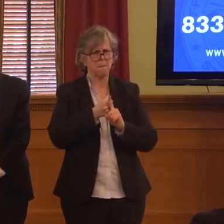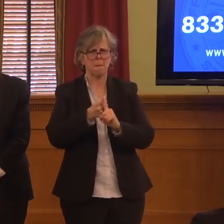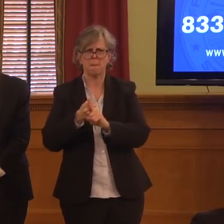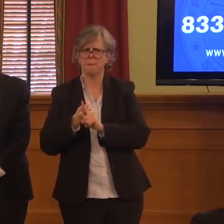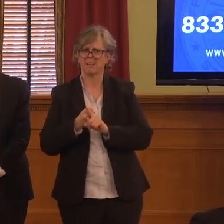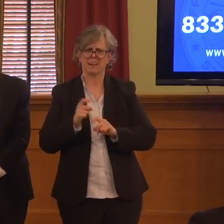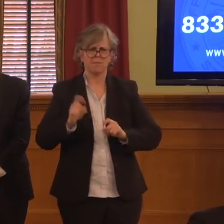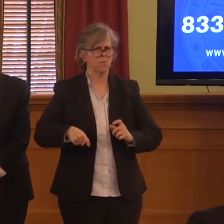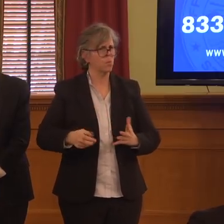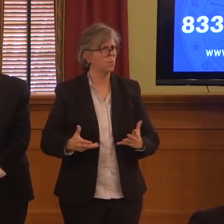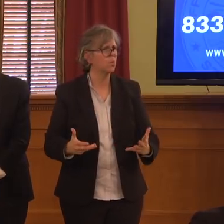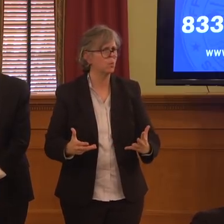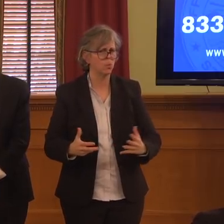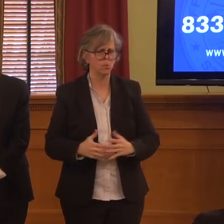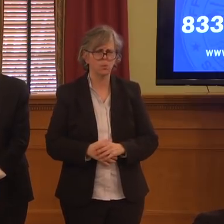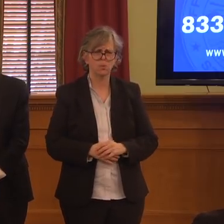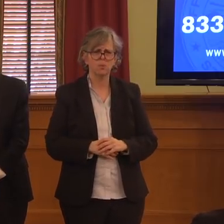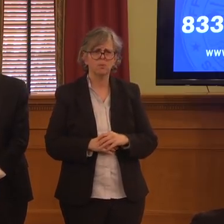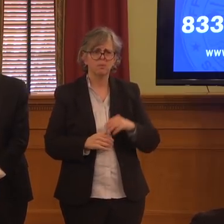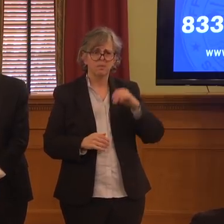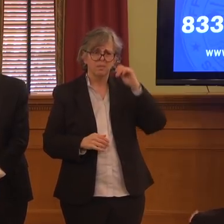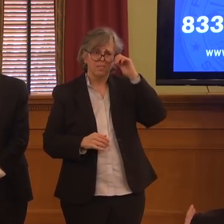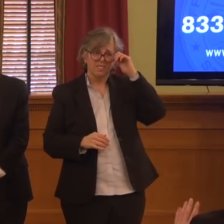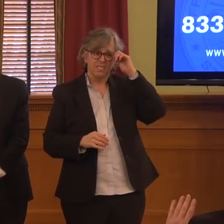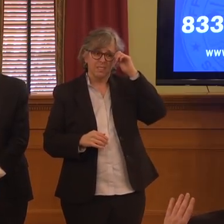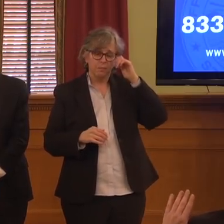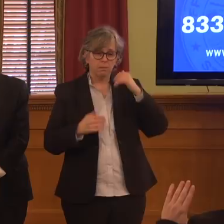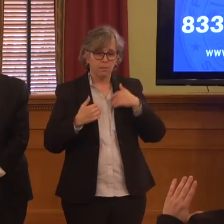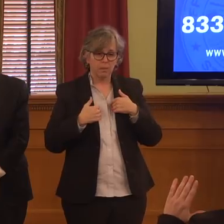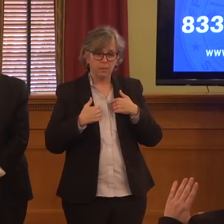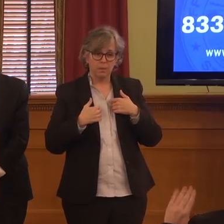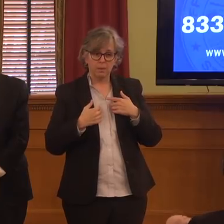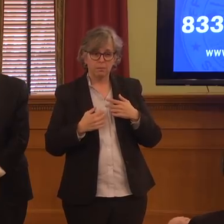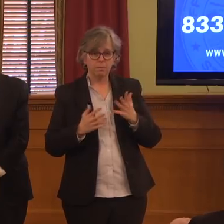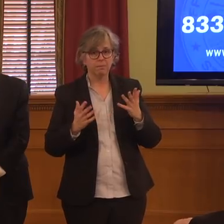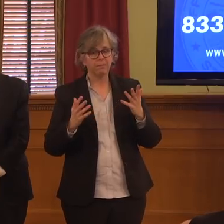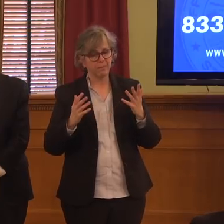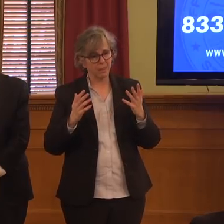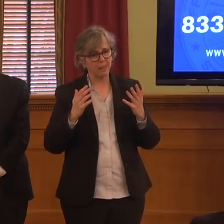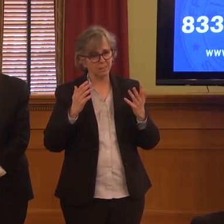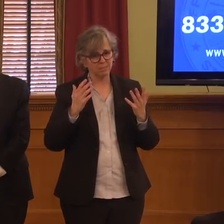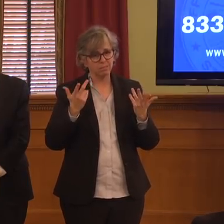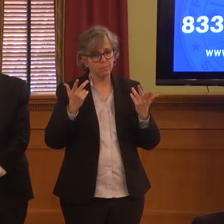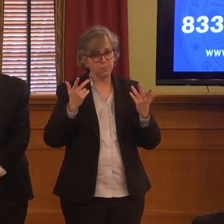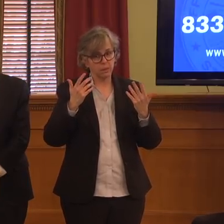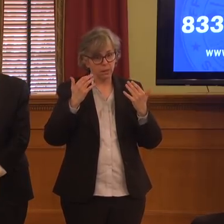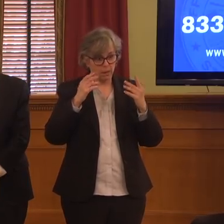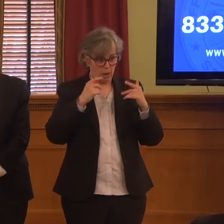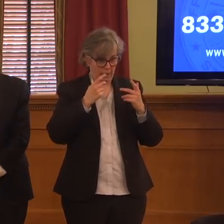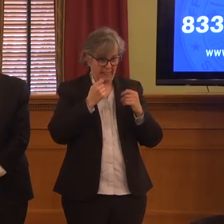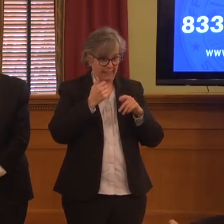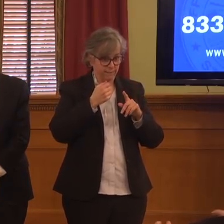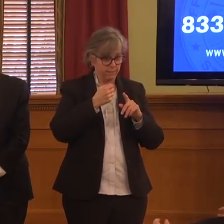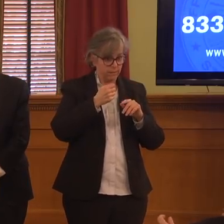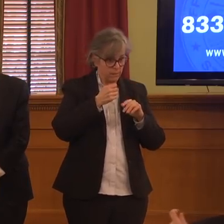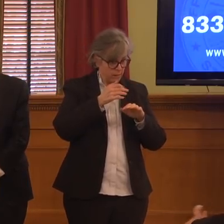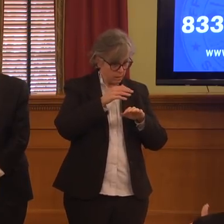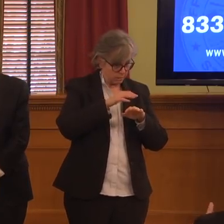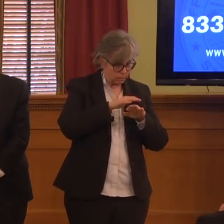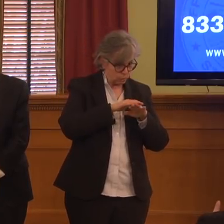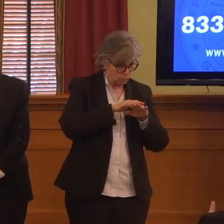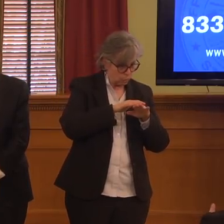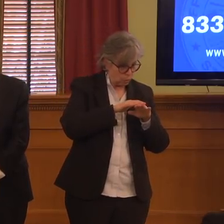plans, we hope to do these measures I've talked about a little more slowly. But as we can see, we're in a